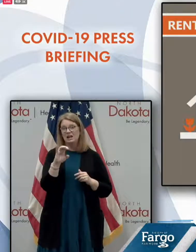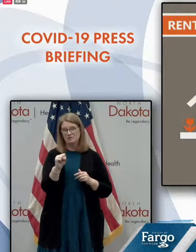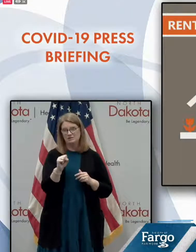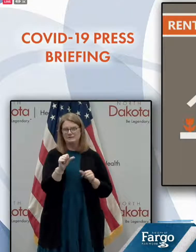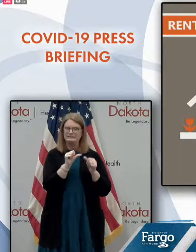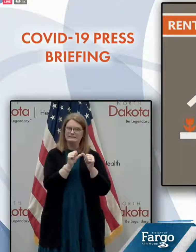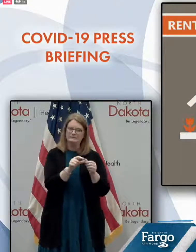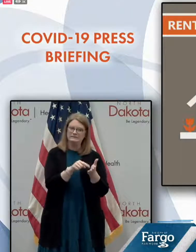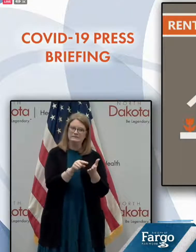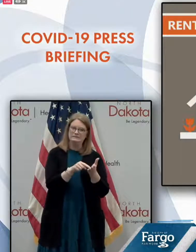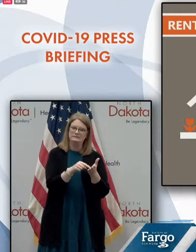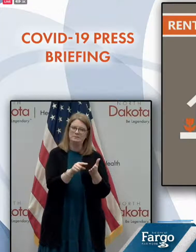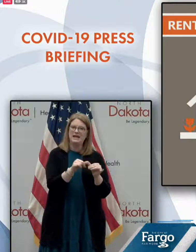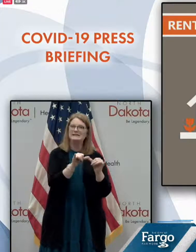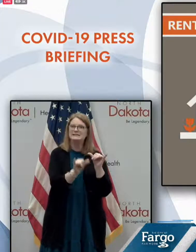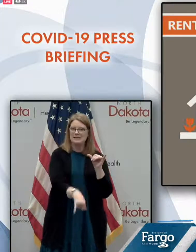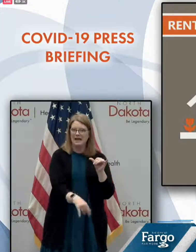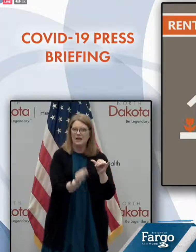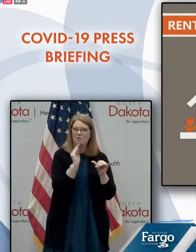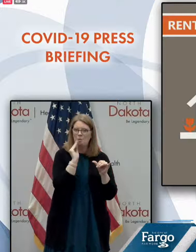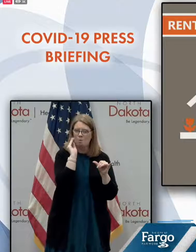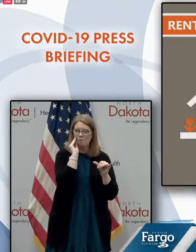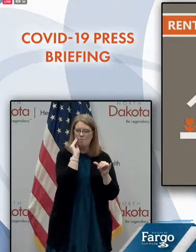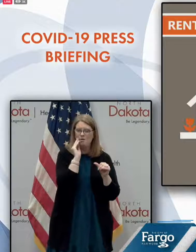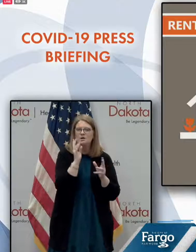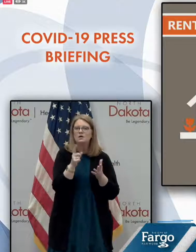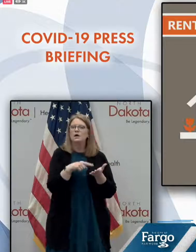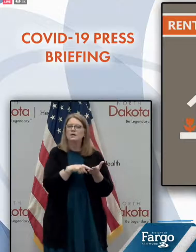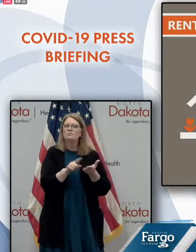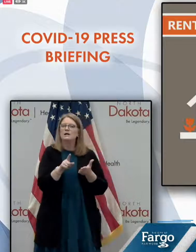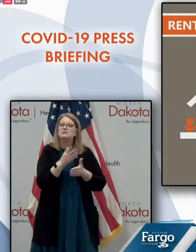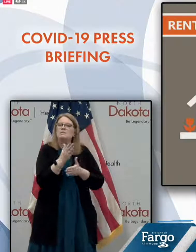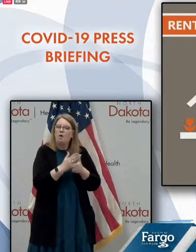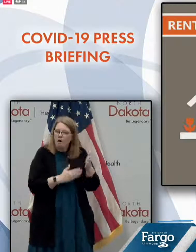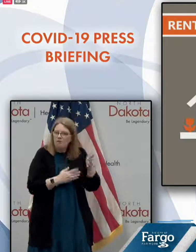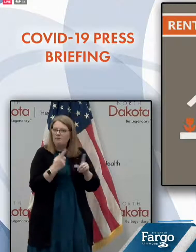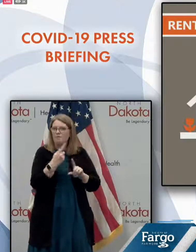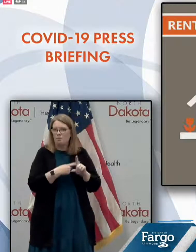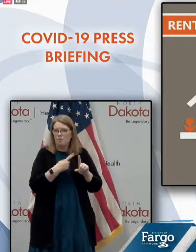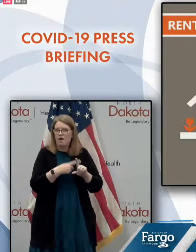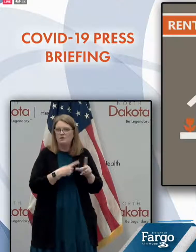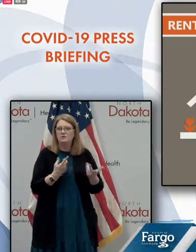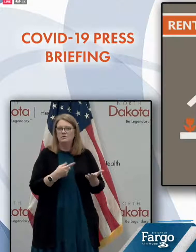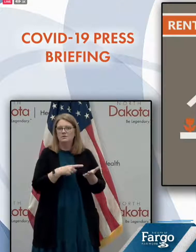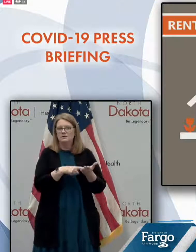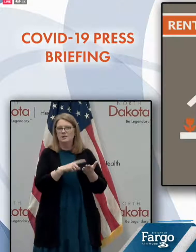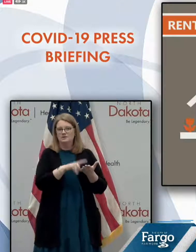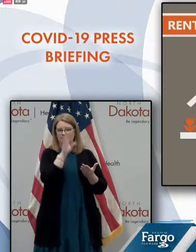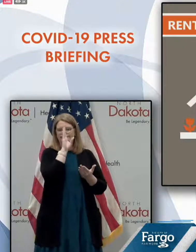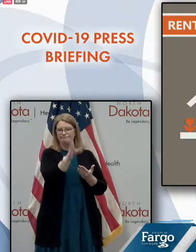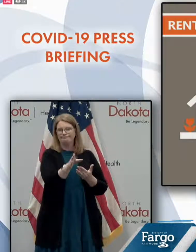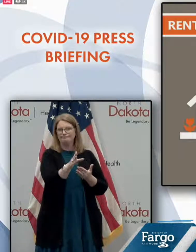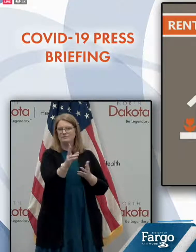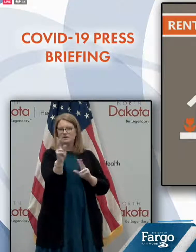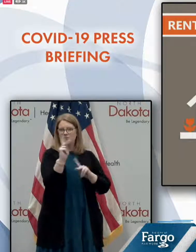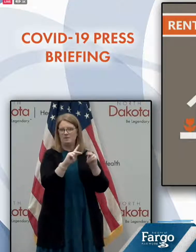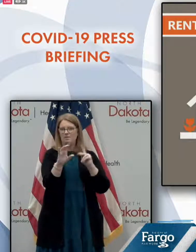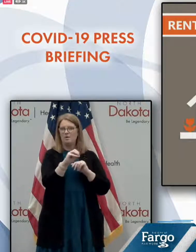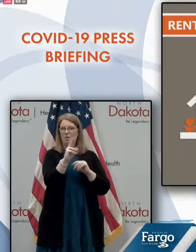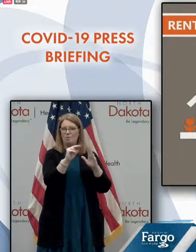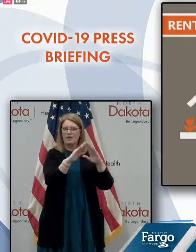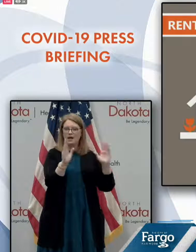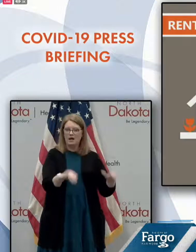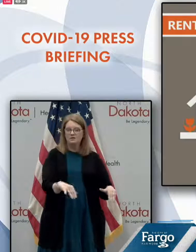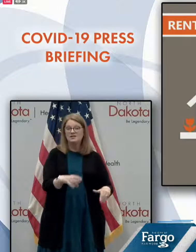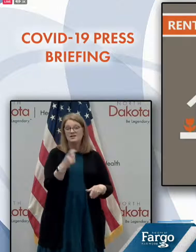rent, and it pays a portion of the participating household's rent. Payments are made directly to housing providers who must register